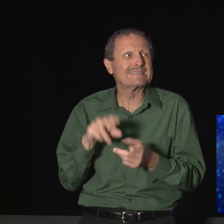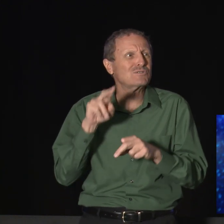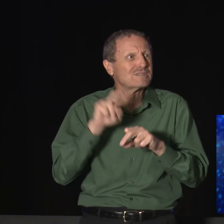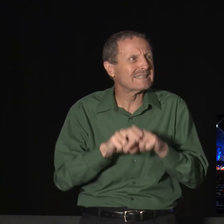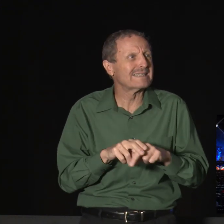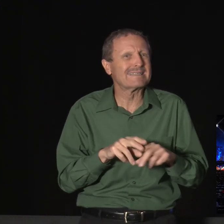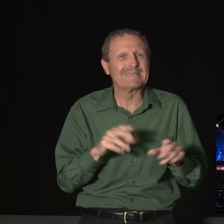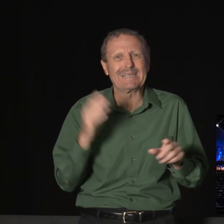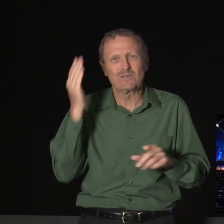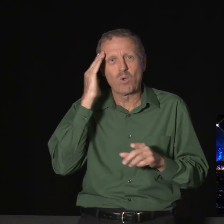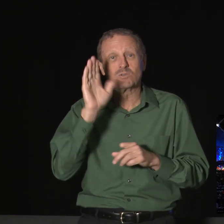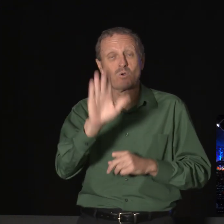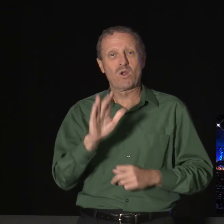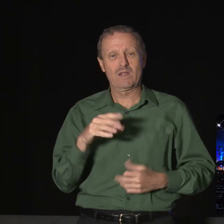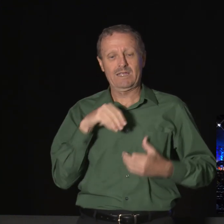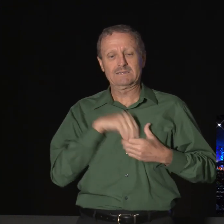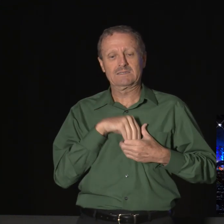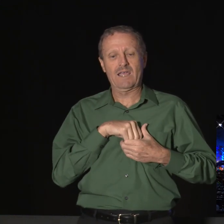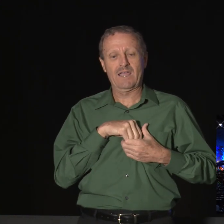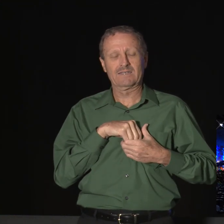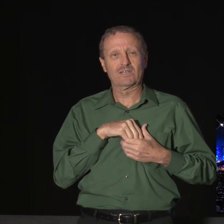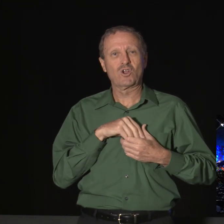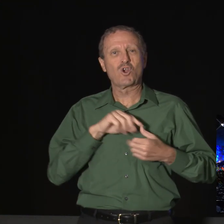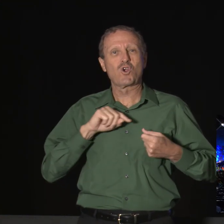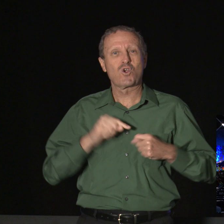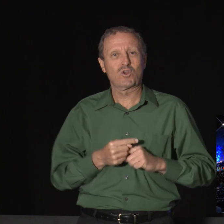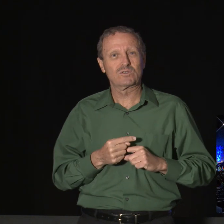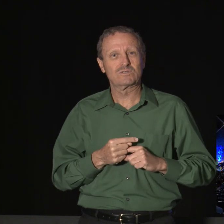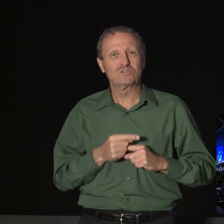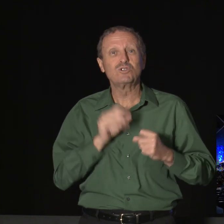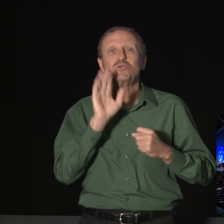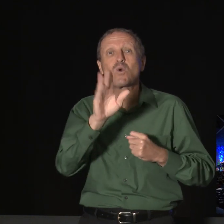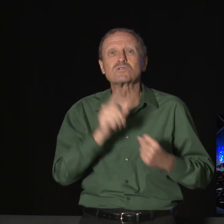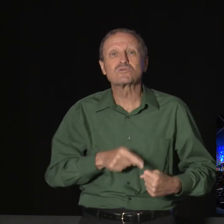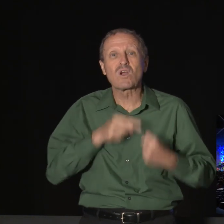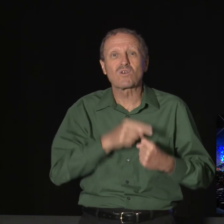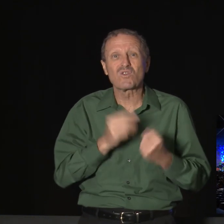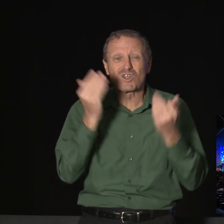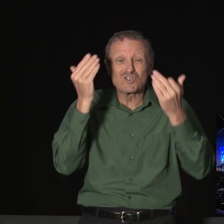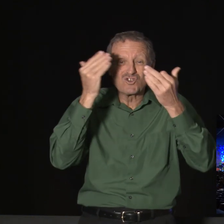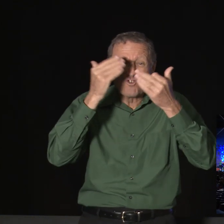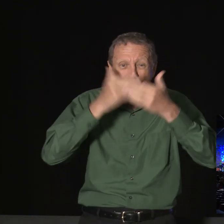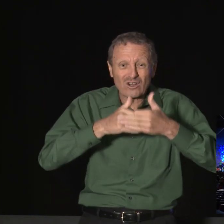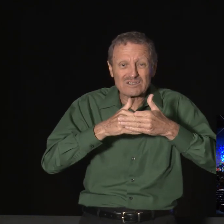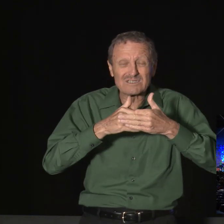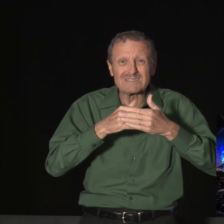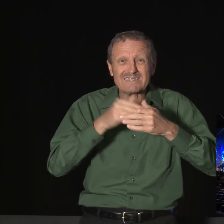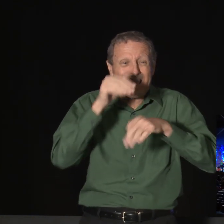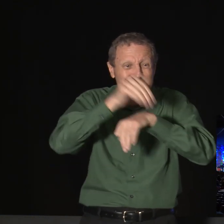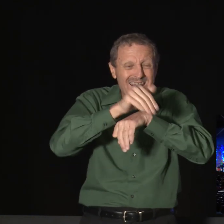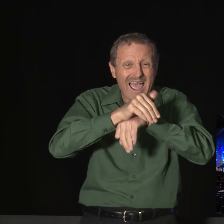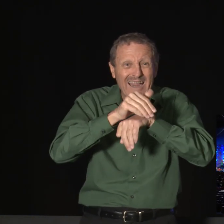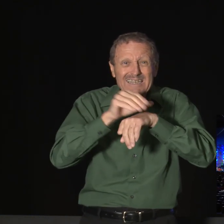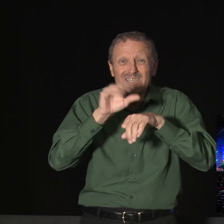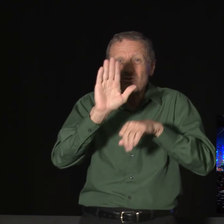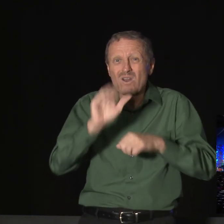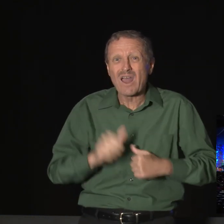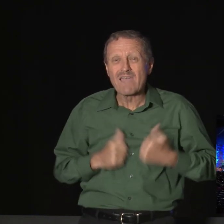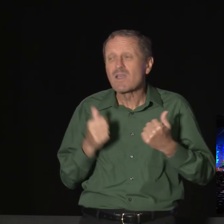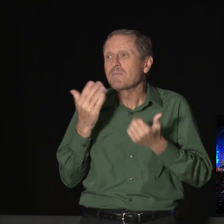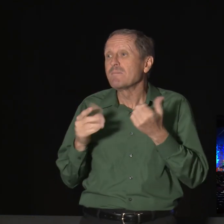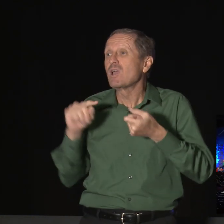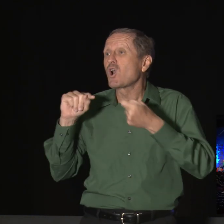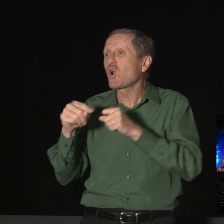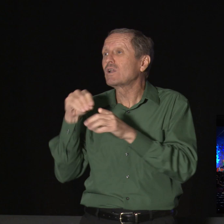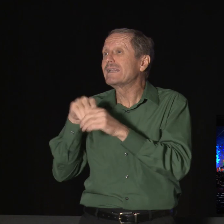He knows what you're hurting, what you're struggling with, the darkness of the night in your life, or maybe it's some hurt